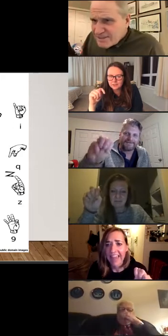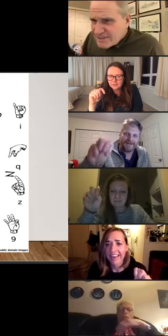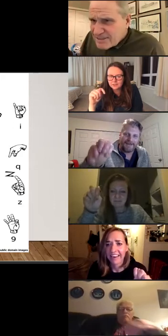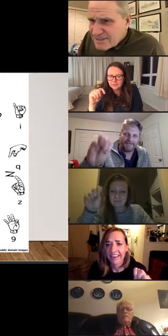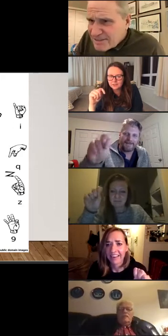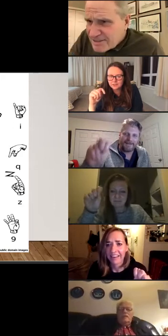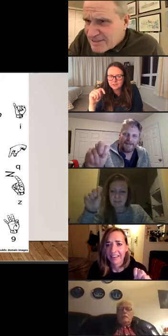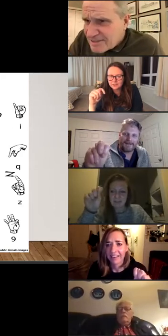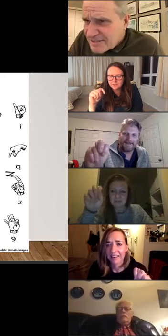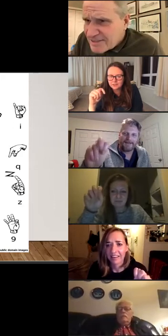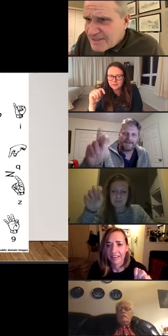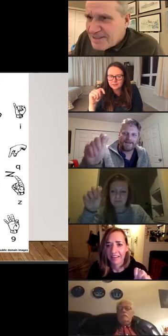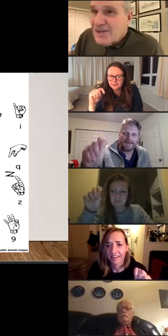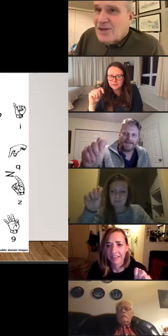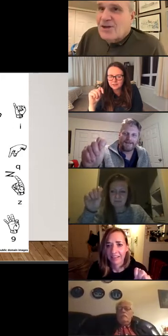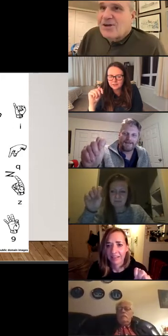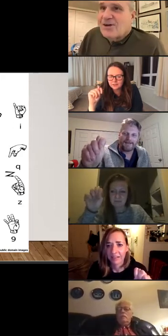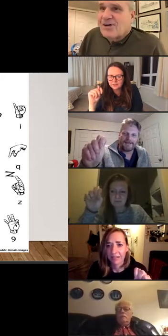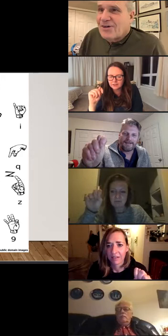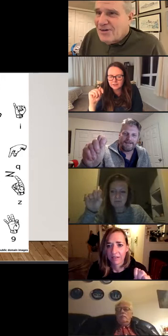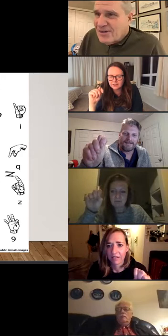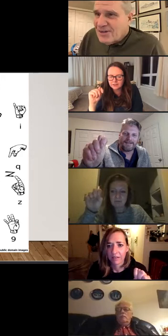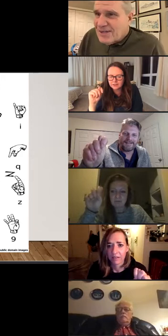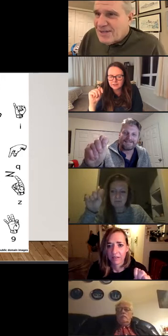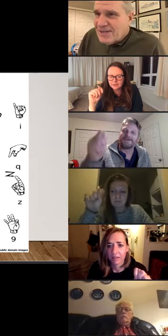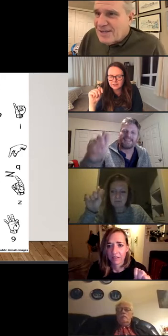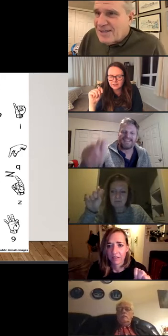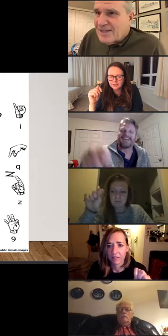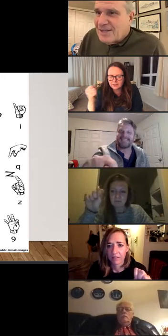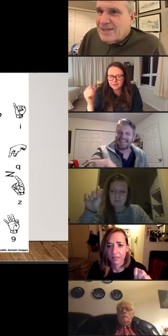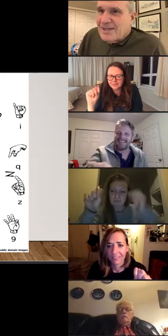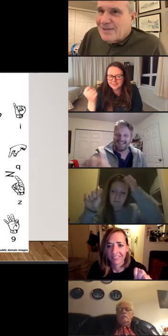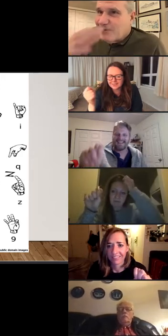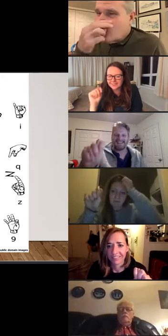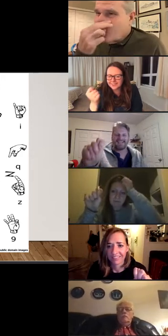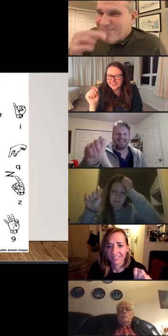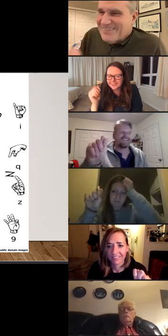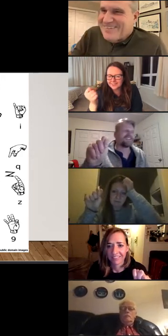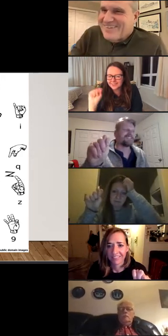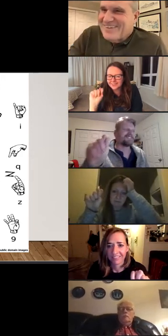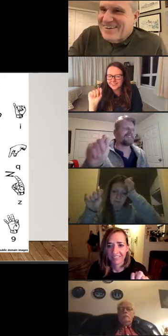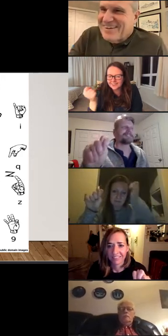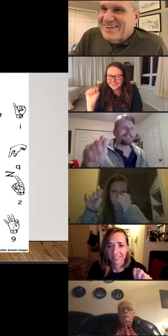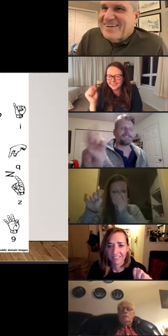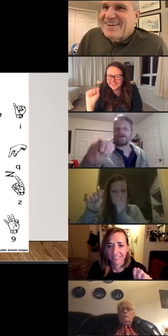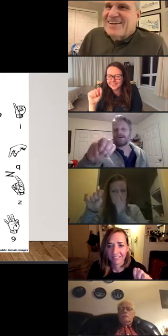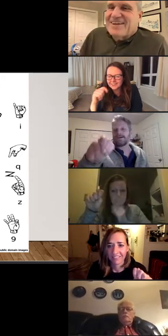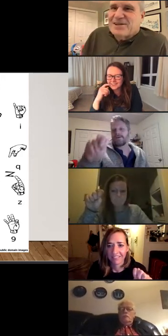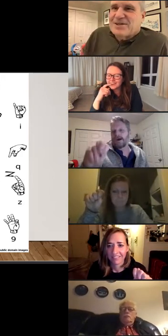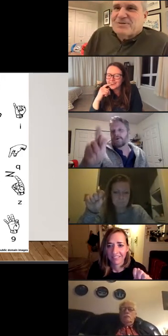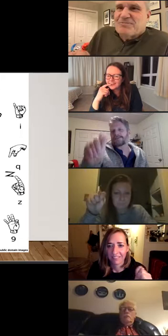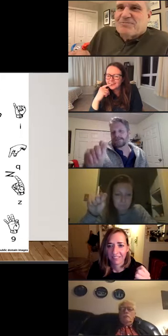Oh, M, N. Toilet? Toilet, yeah, T. You're right. So that's the T.